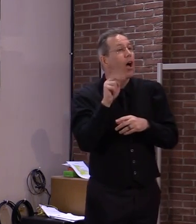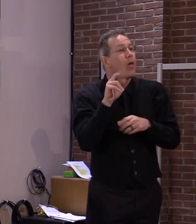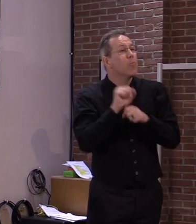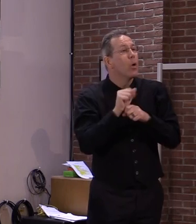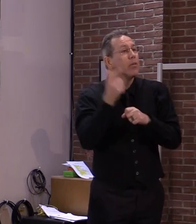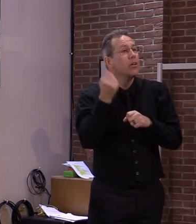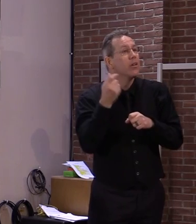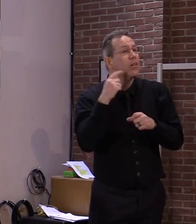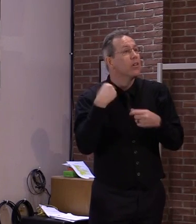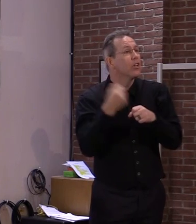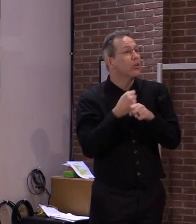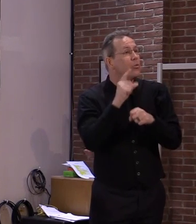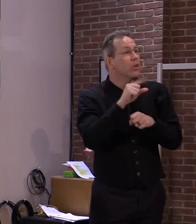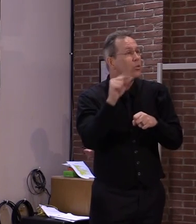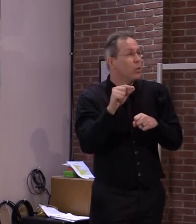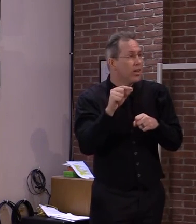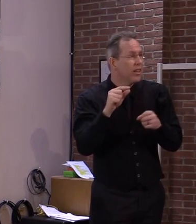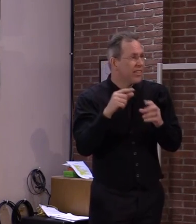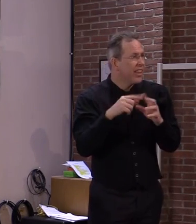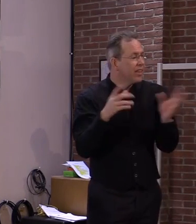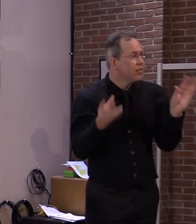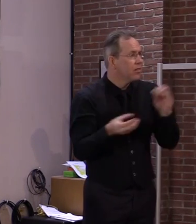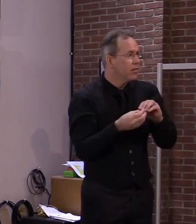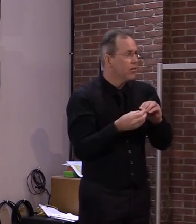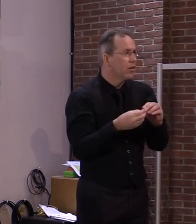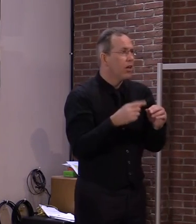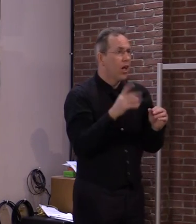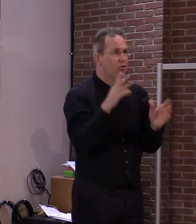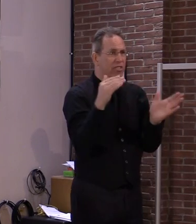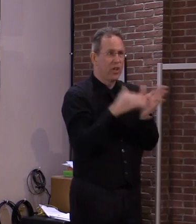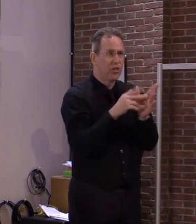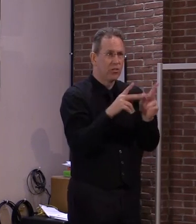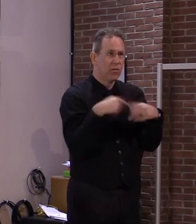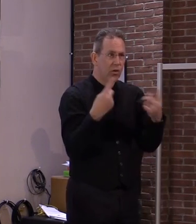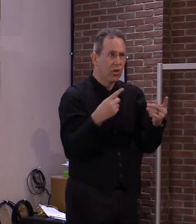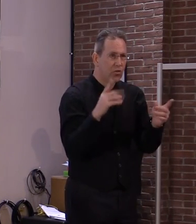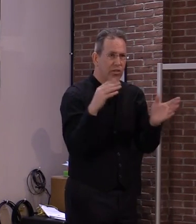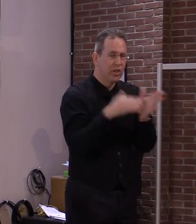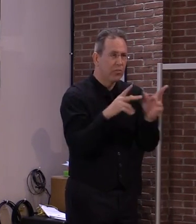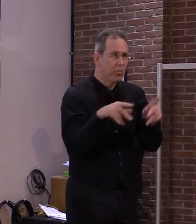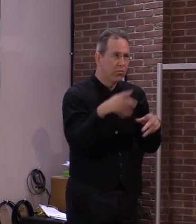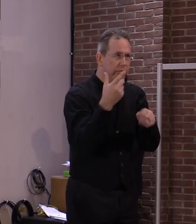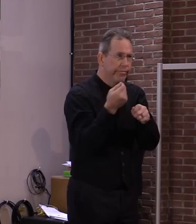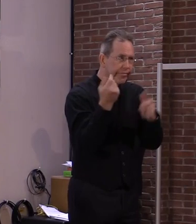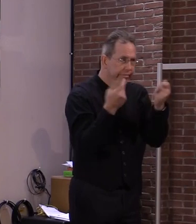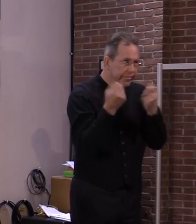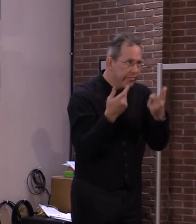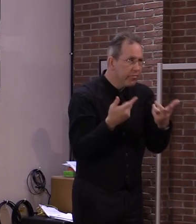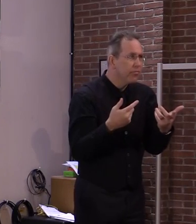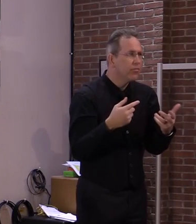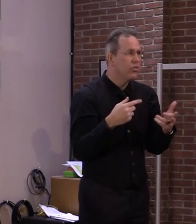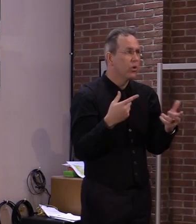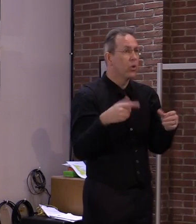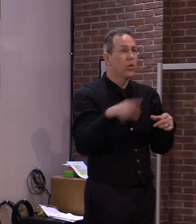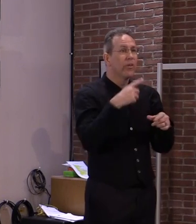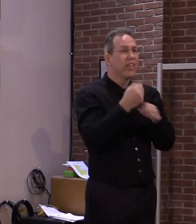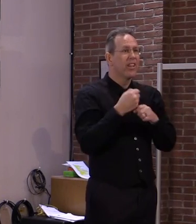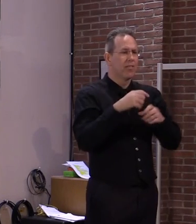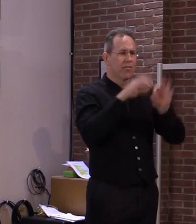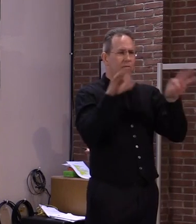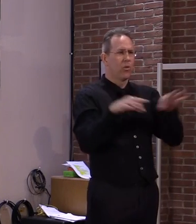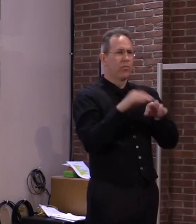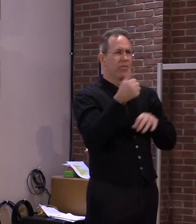is about 100,000 claimants who received benefits in the 2020 calendar year. In terms